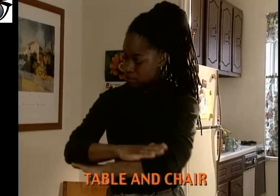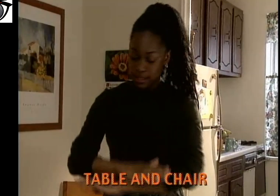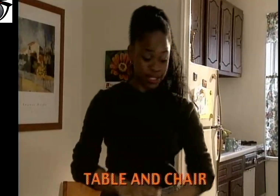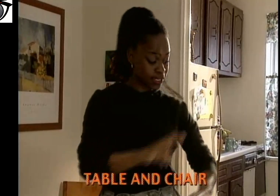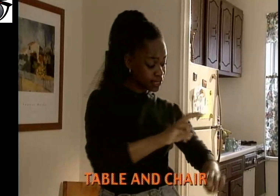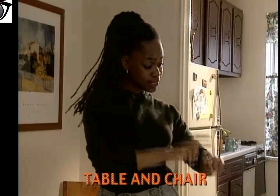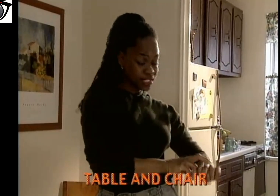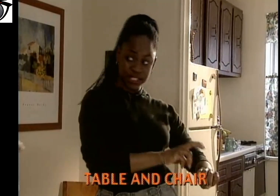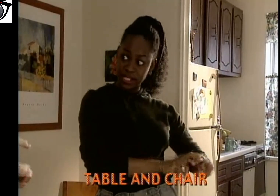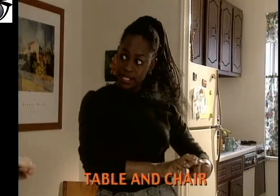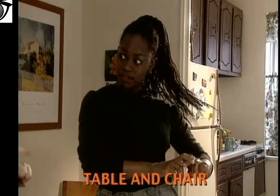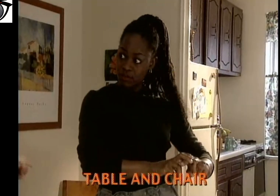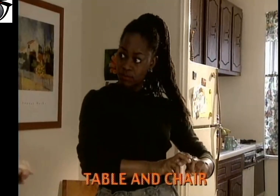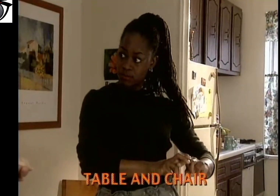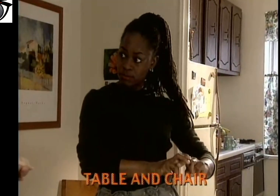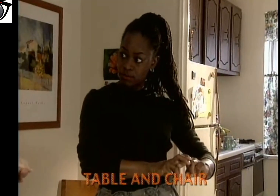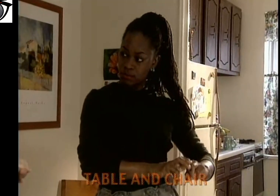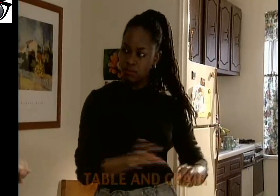Table and chair.